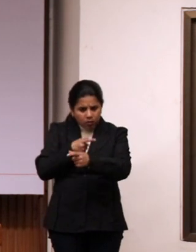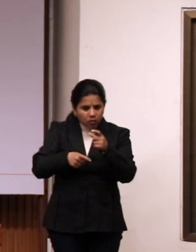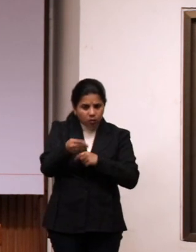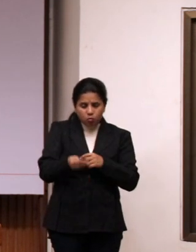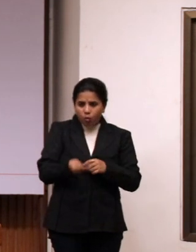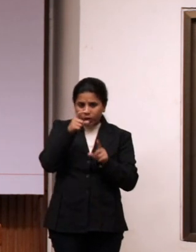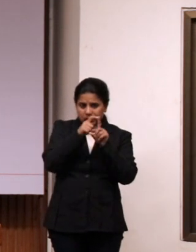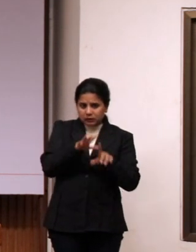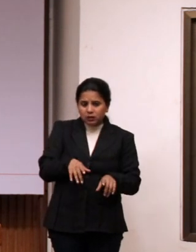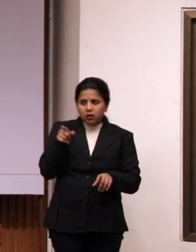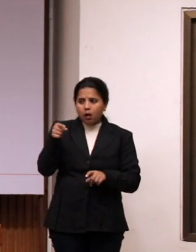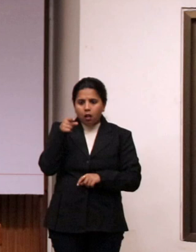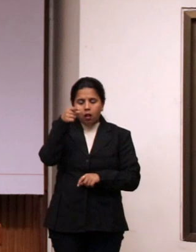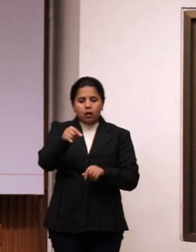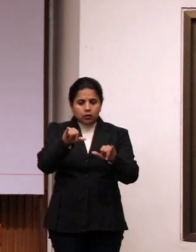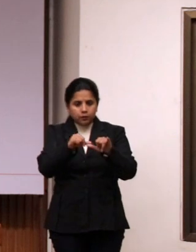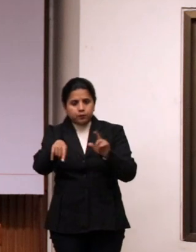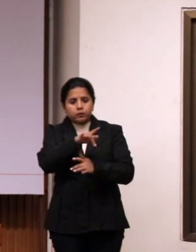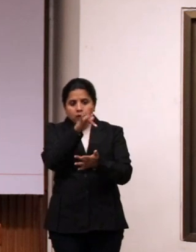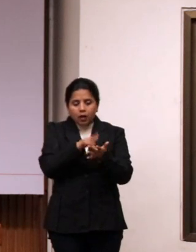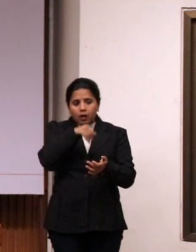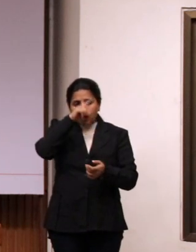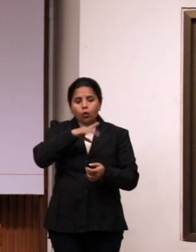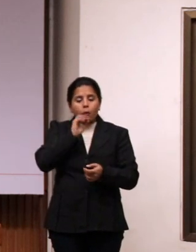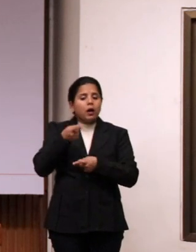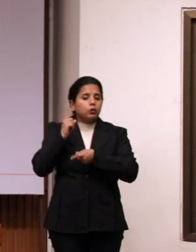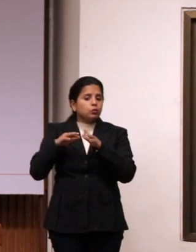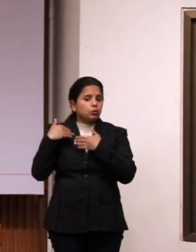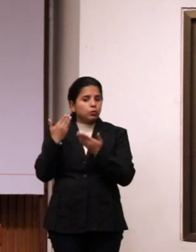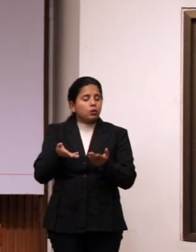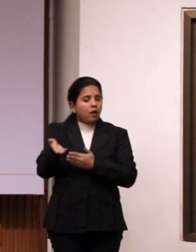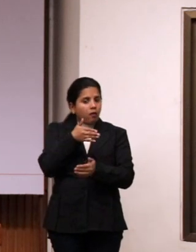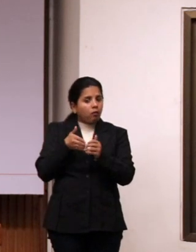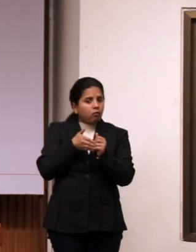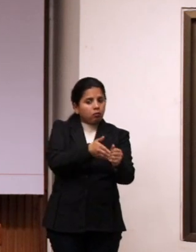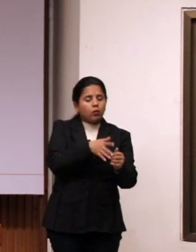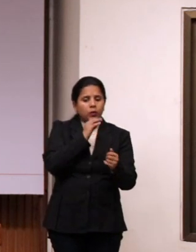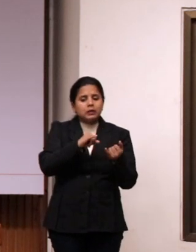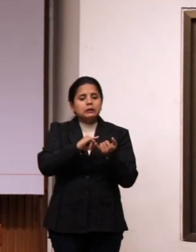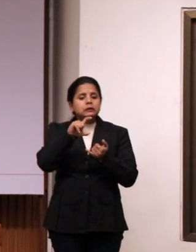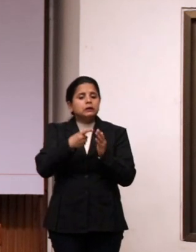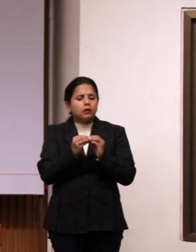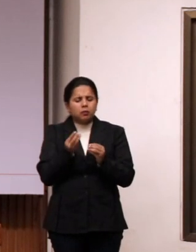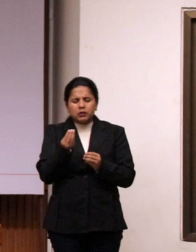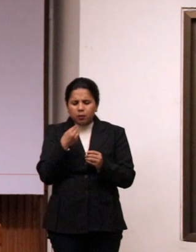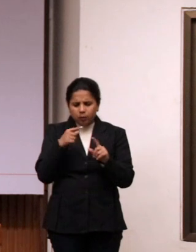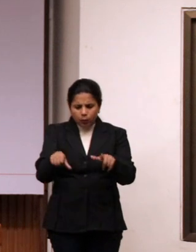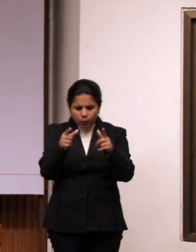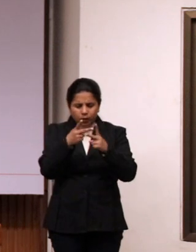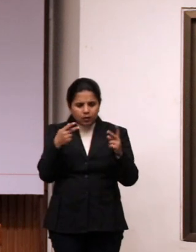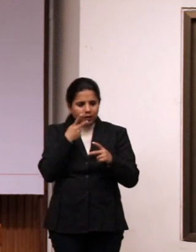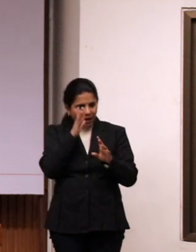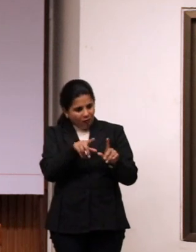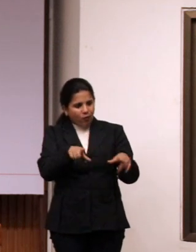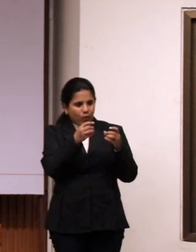damage because you are targeting those landscapes in central India which are actually historically dry deciduous scrub land, all the fauna we see there,